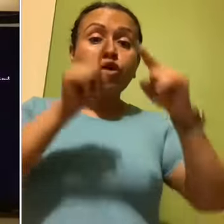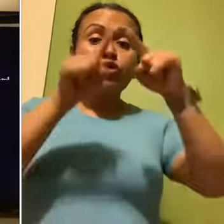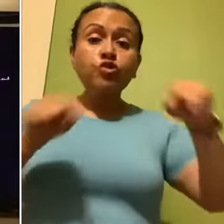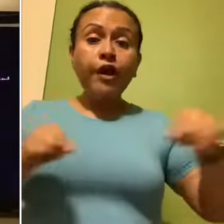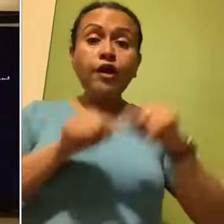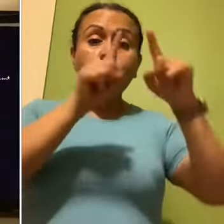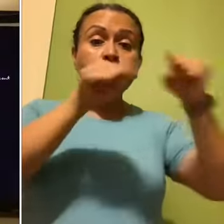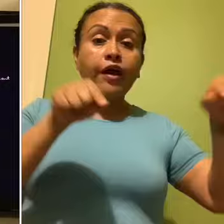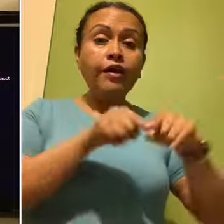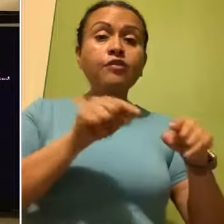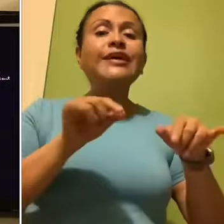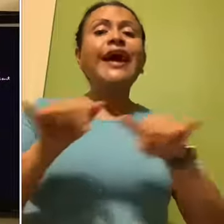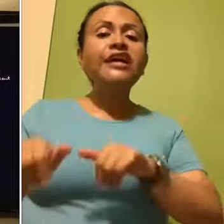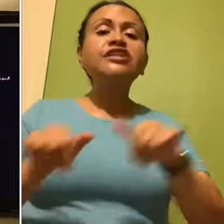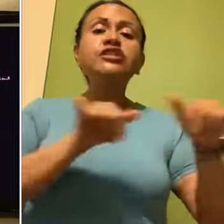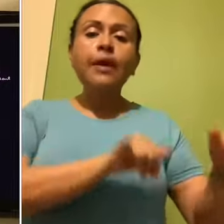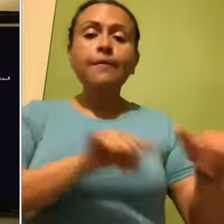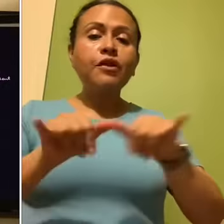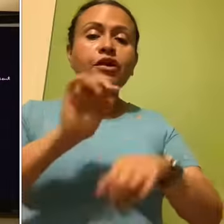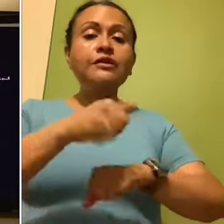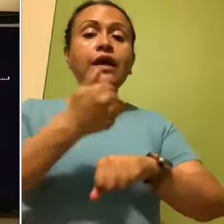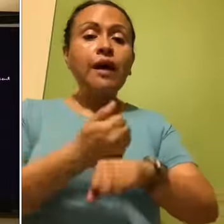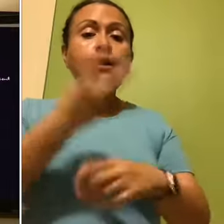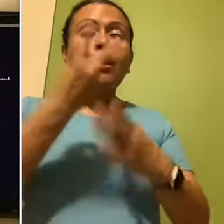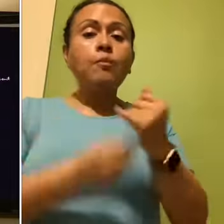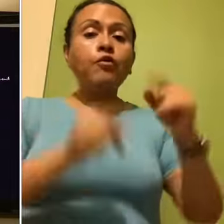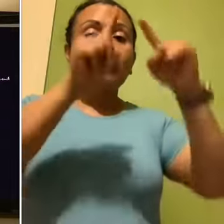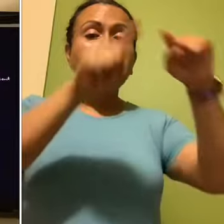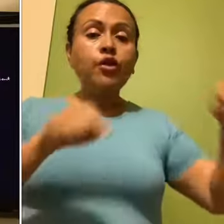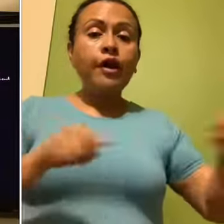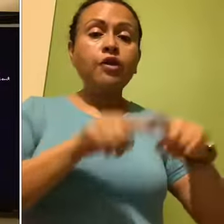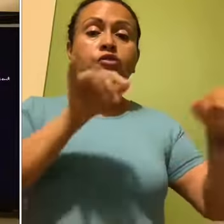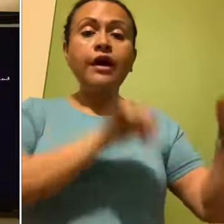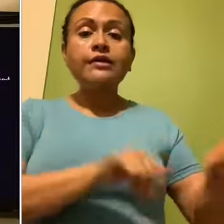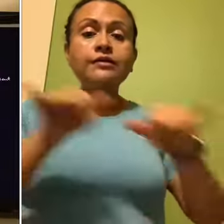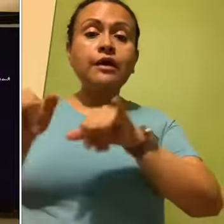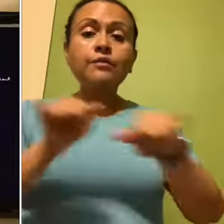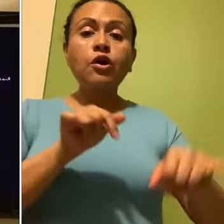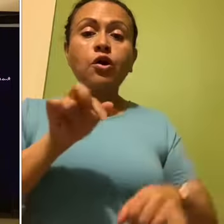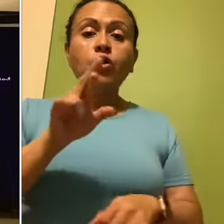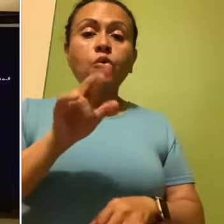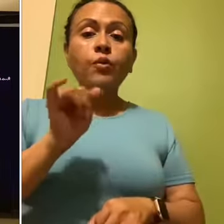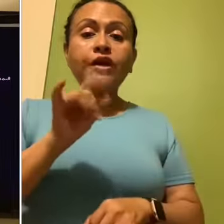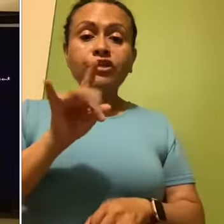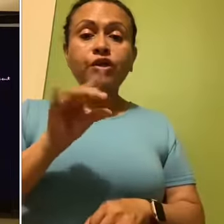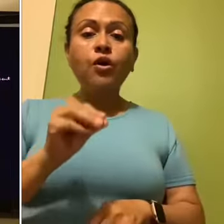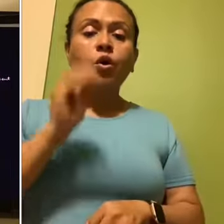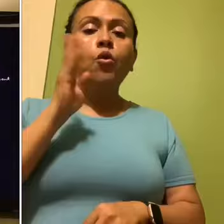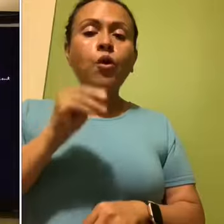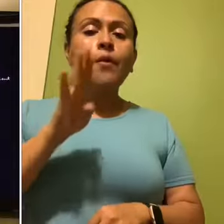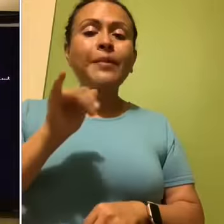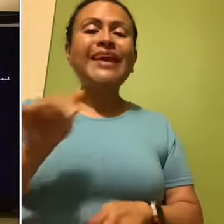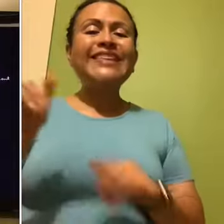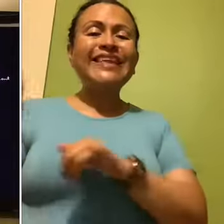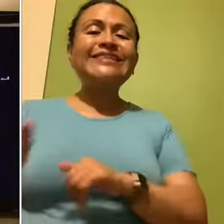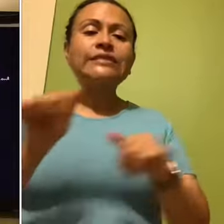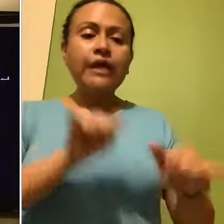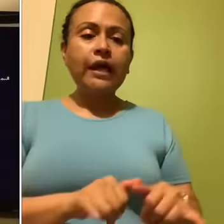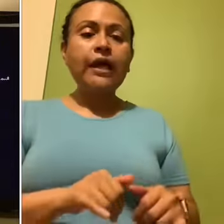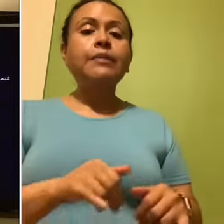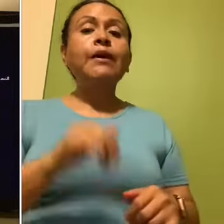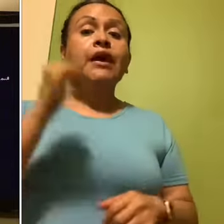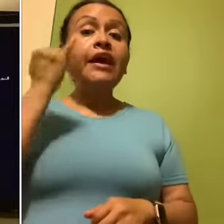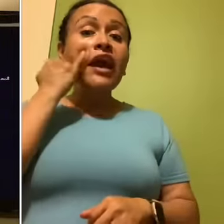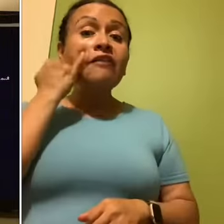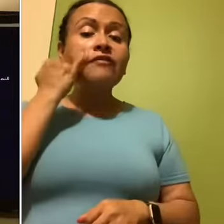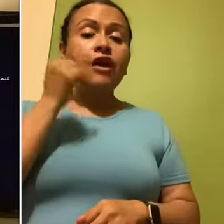triangles are similar. And what's neat about similar triangles, if you can establish that 2 triangles are similar, then the ratio between corresponding sides is going to be